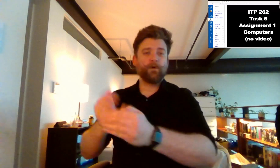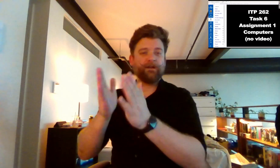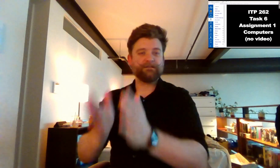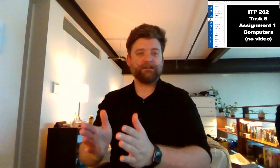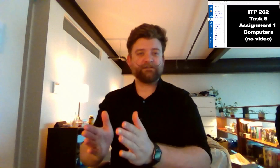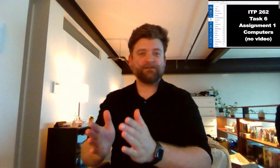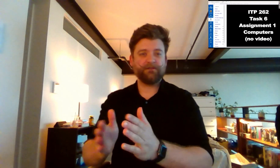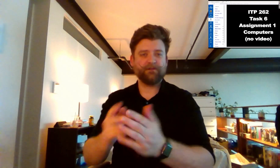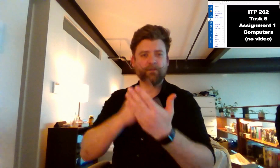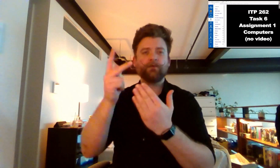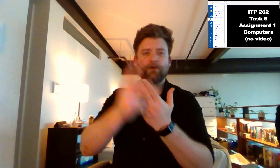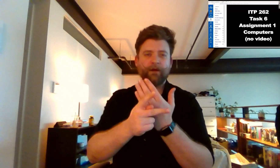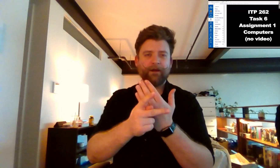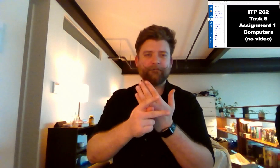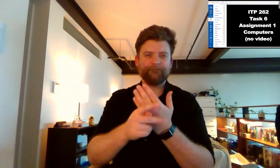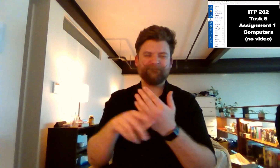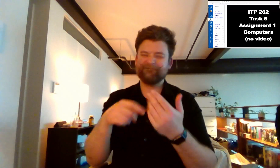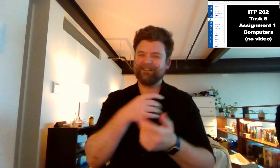confusing, but